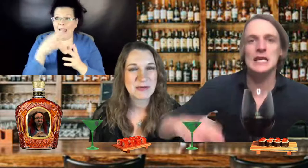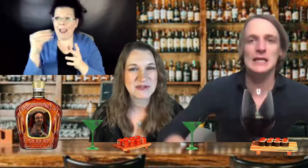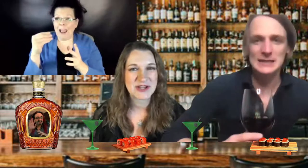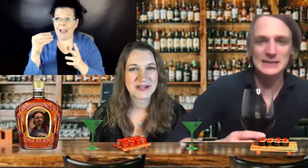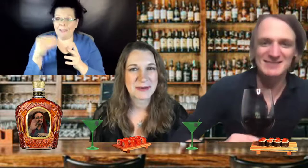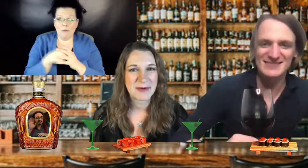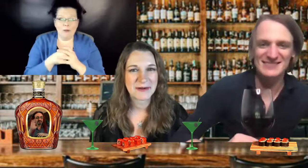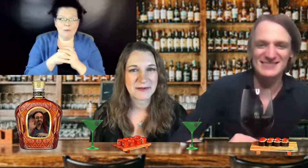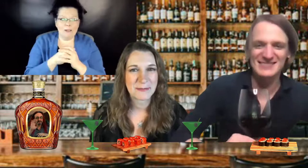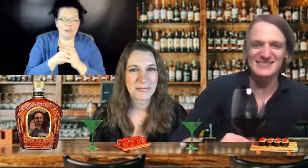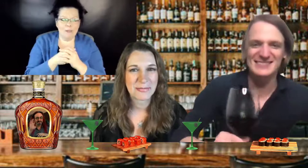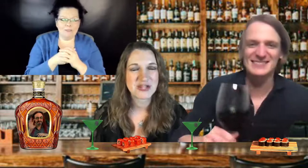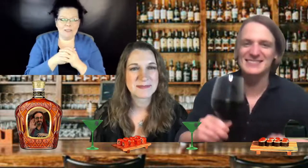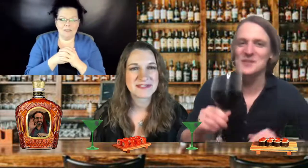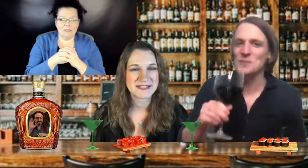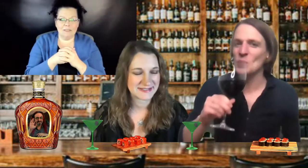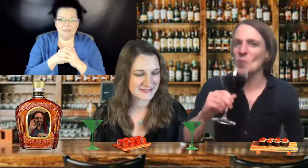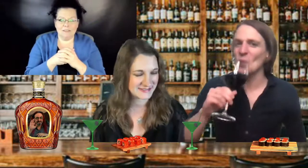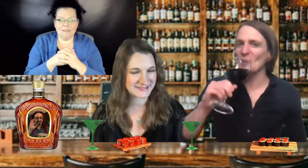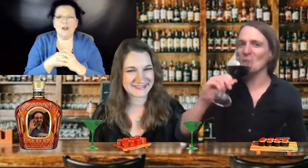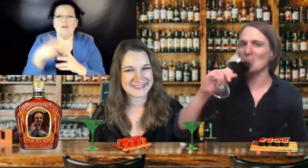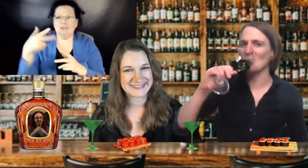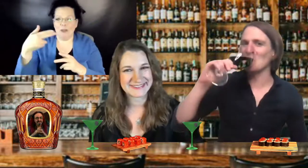and we put John in a bottle. And